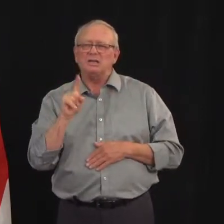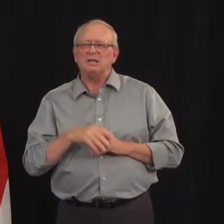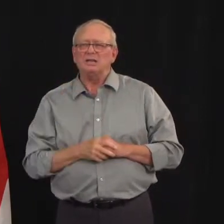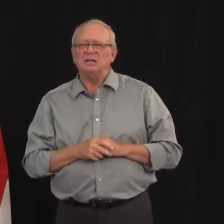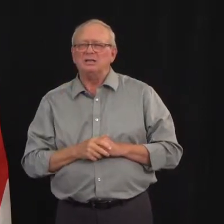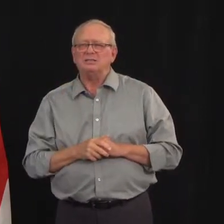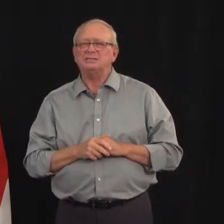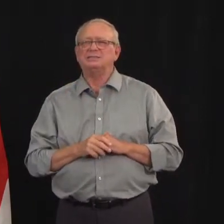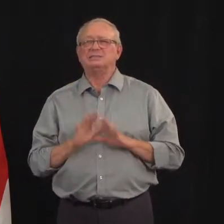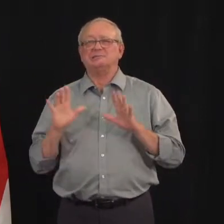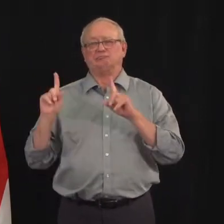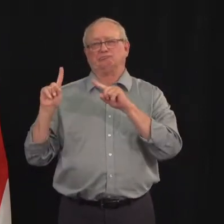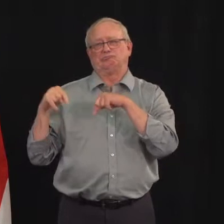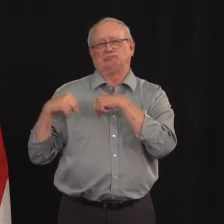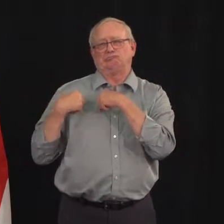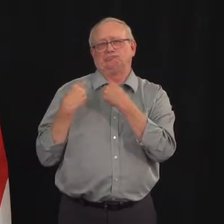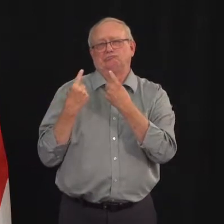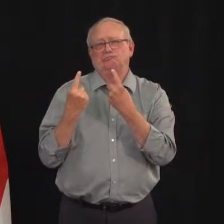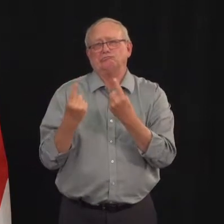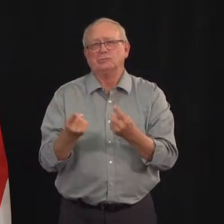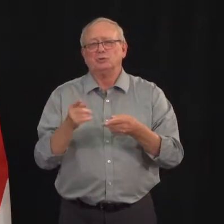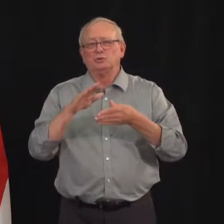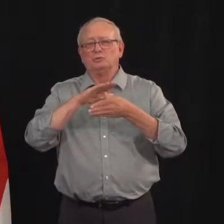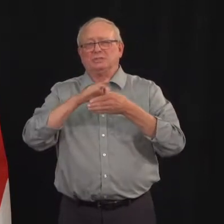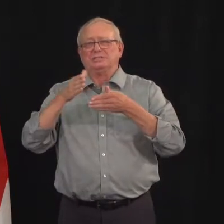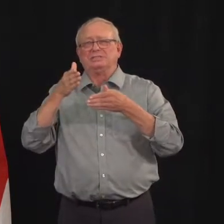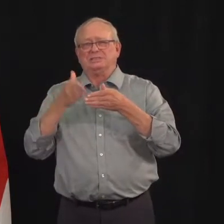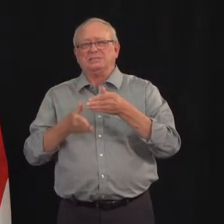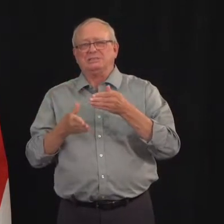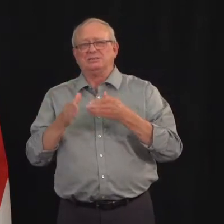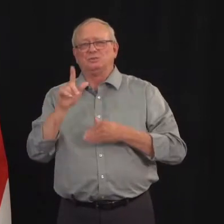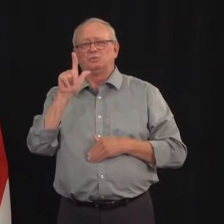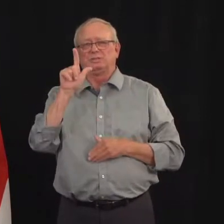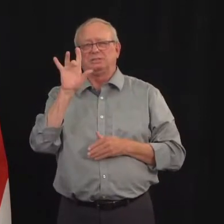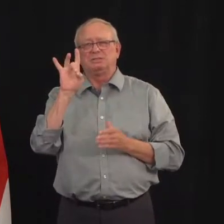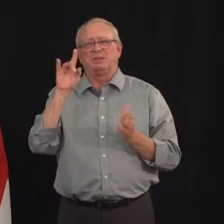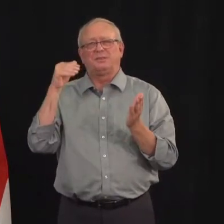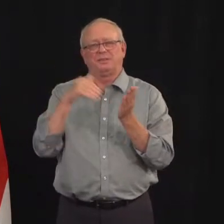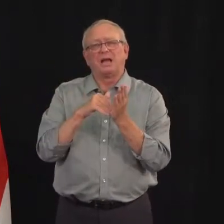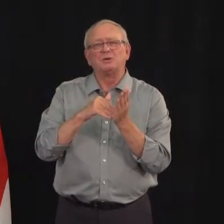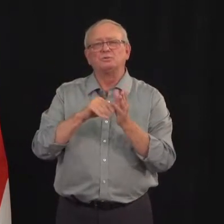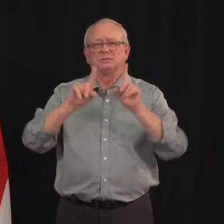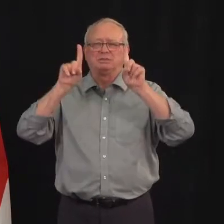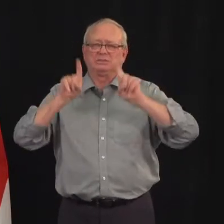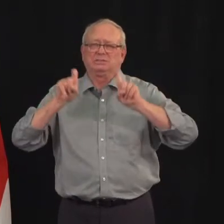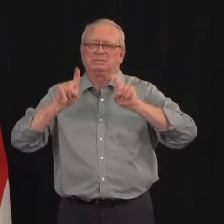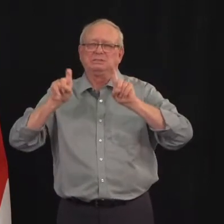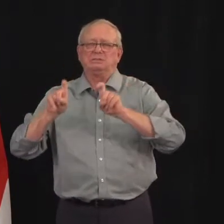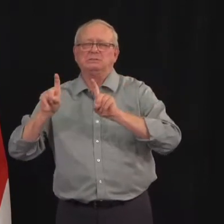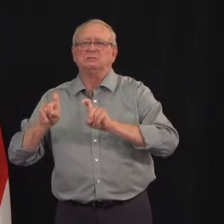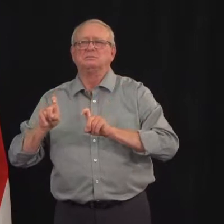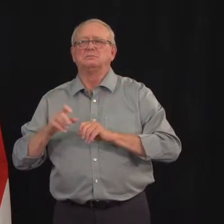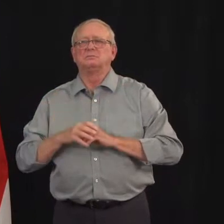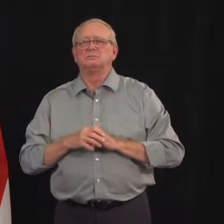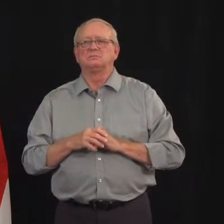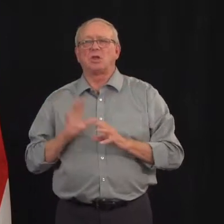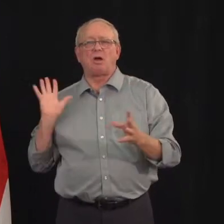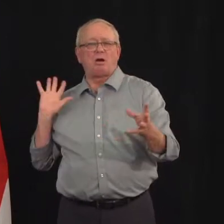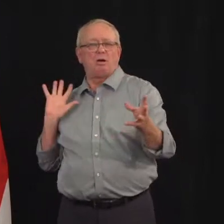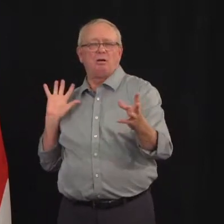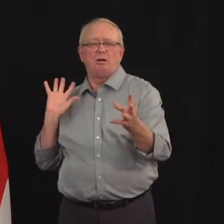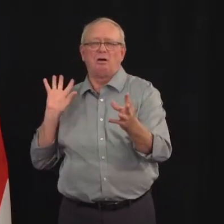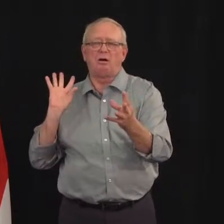Almost 28,000 tests have been conducted since Friday, meaning there have now been over 651,000